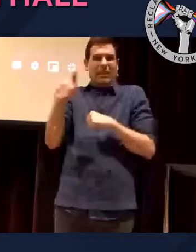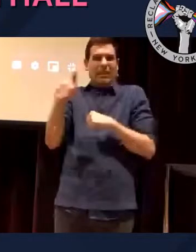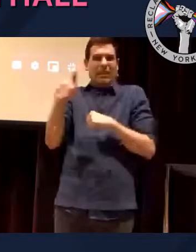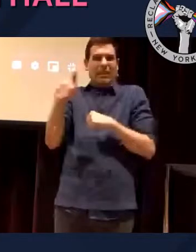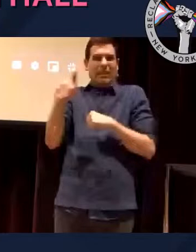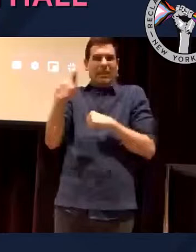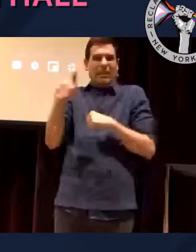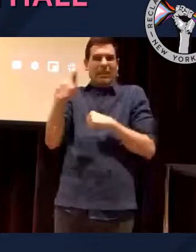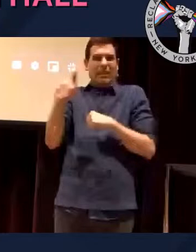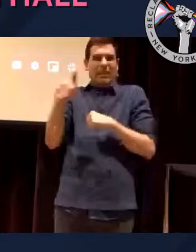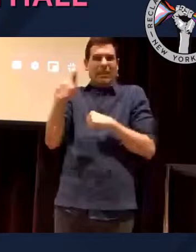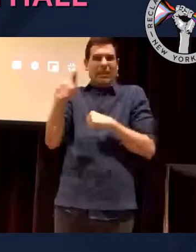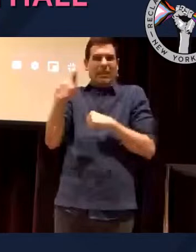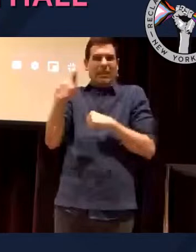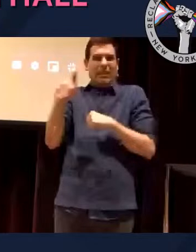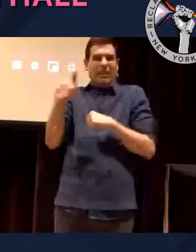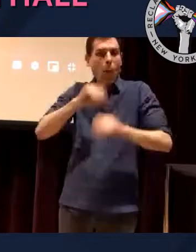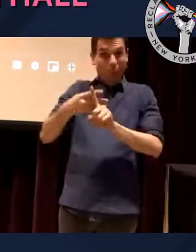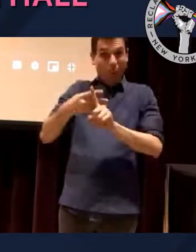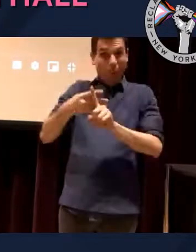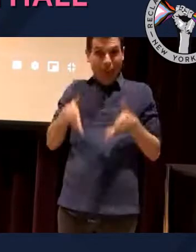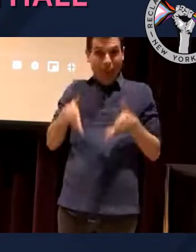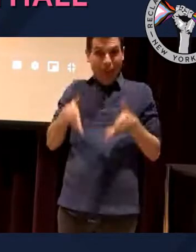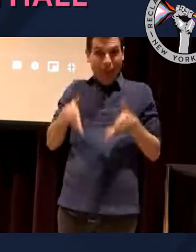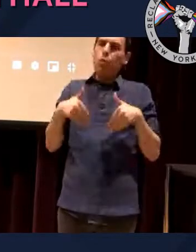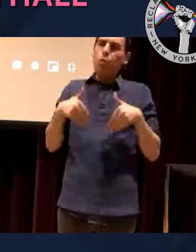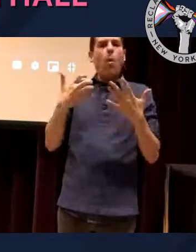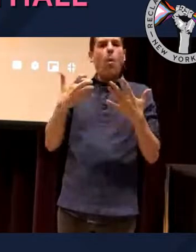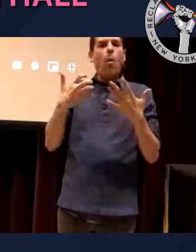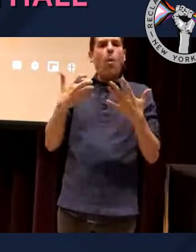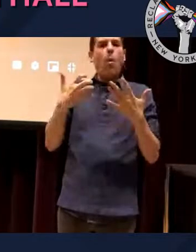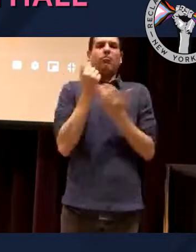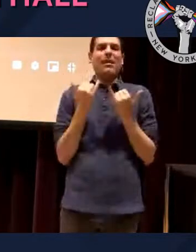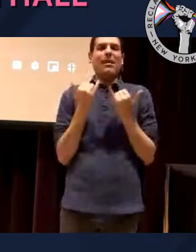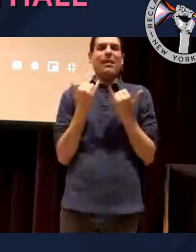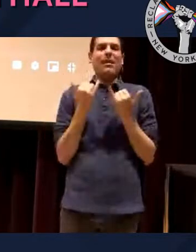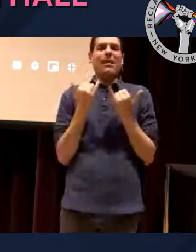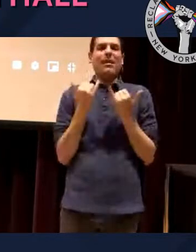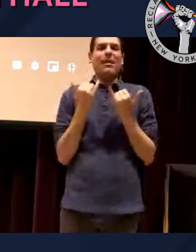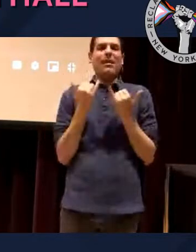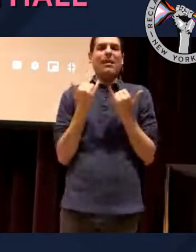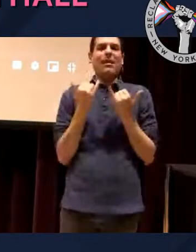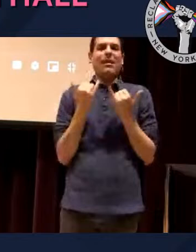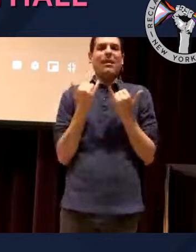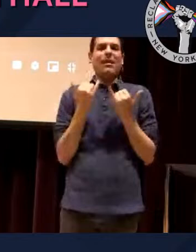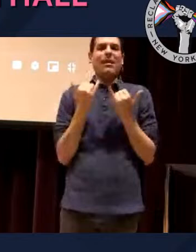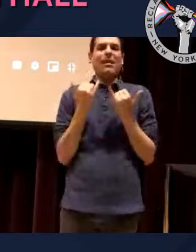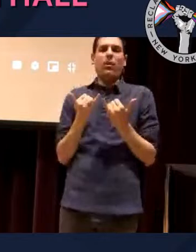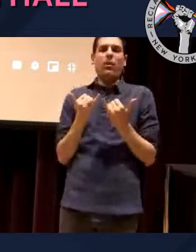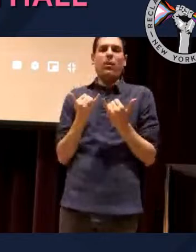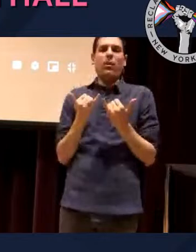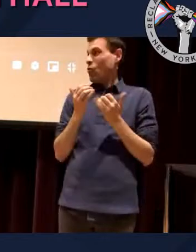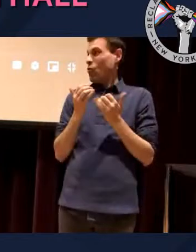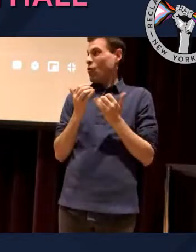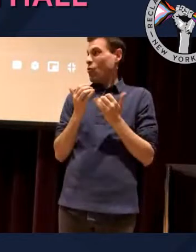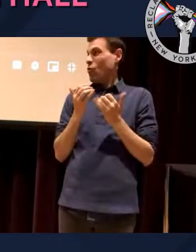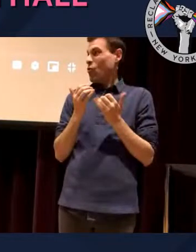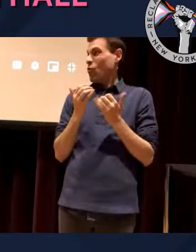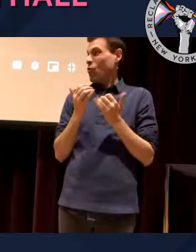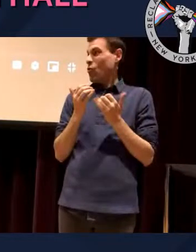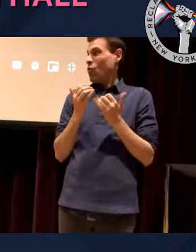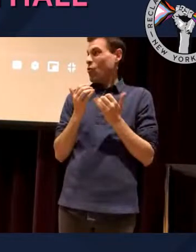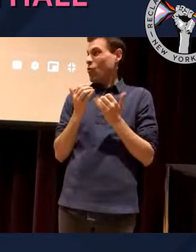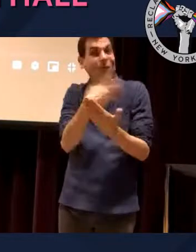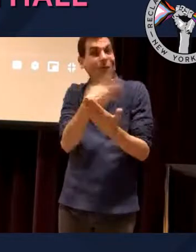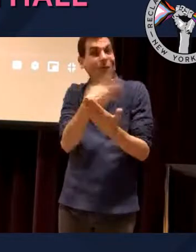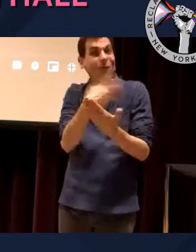to make this year, the 5th annual Liberation March, as spectacular as possible. And for that to